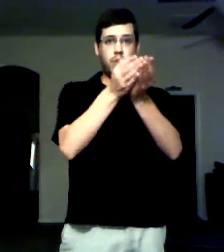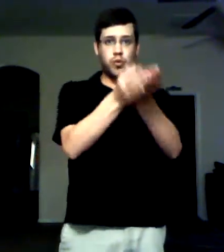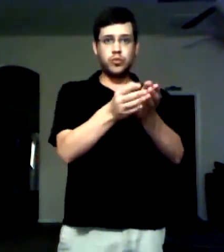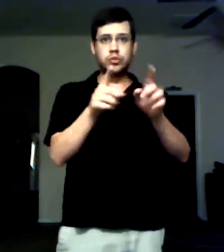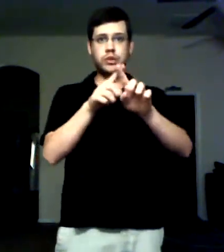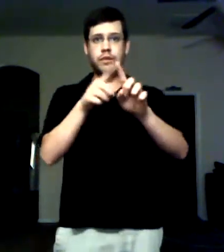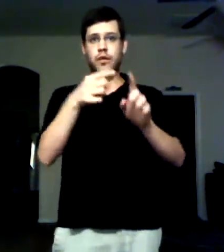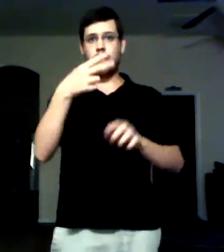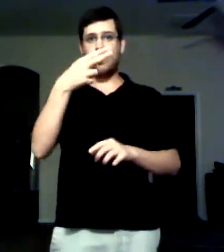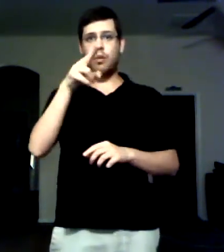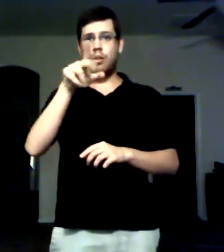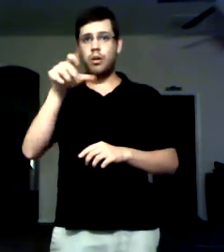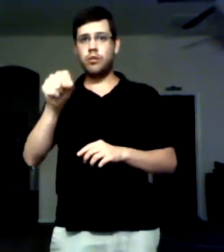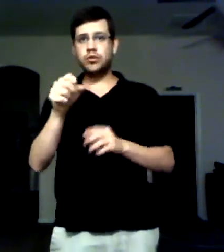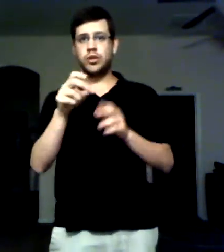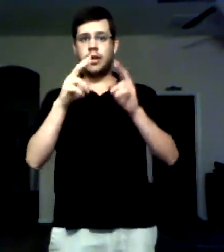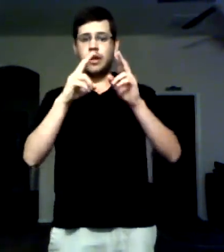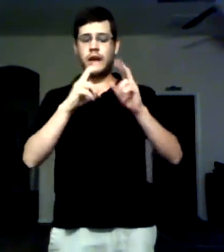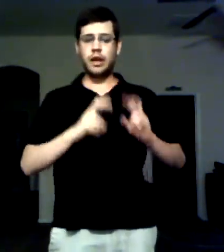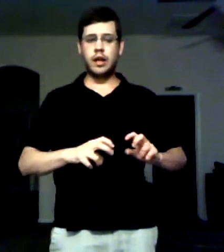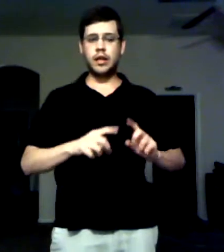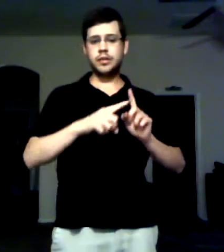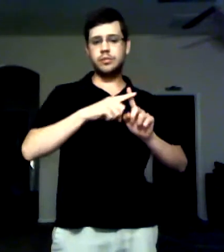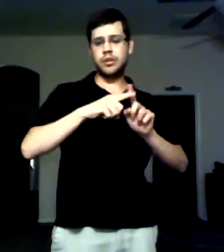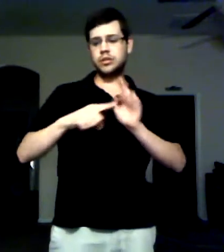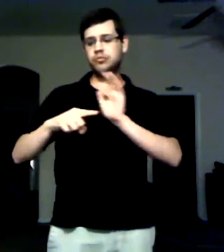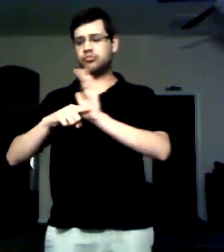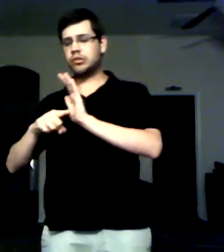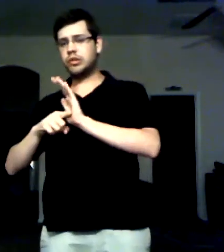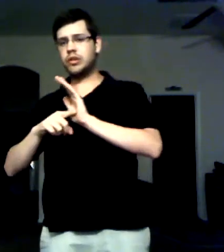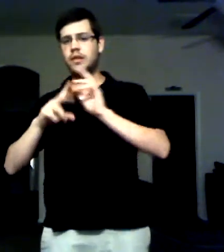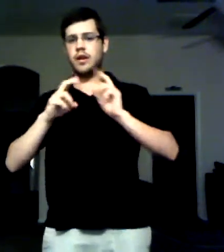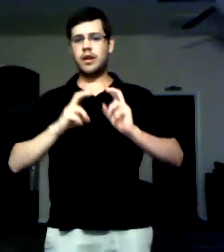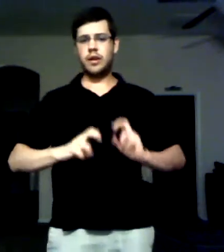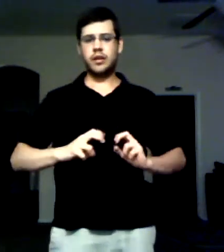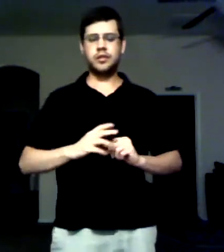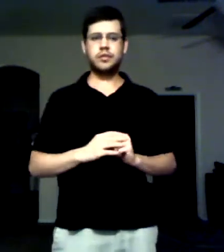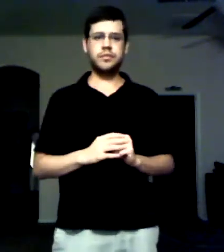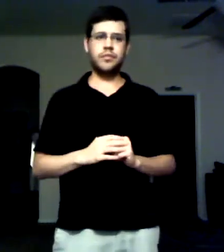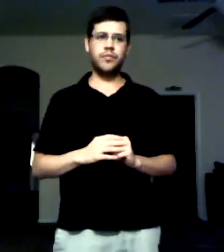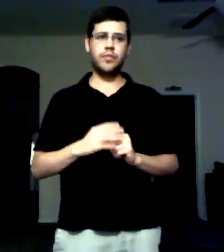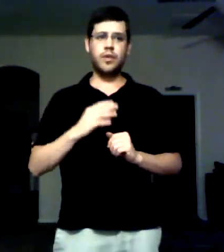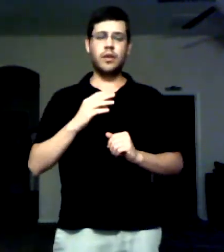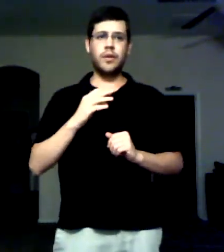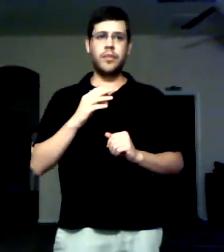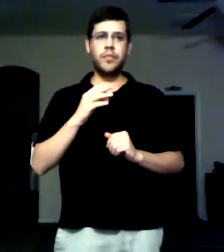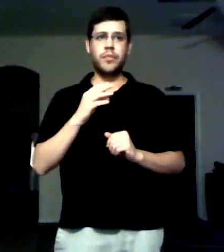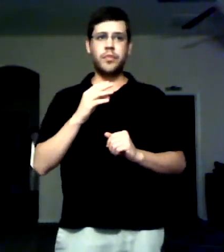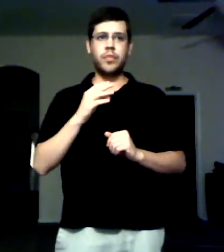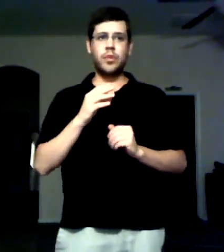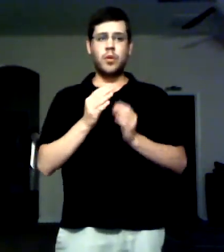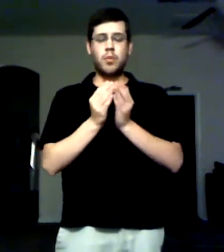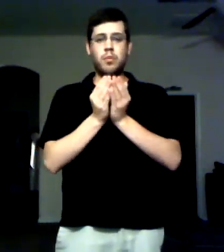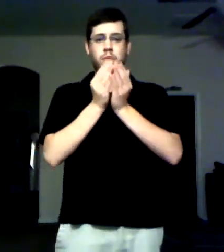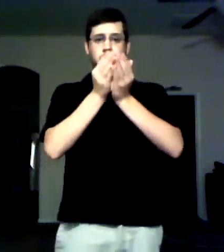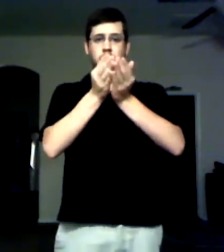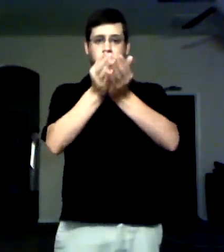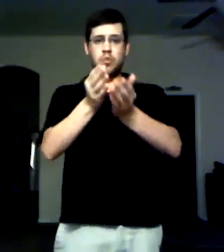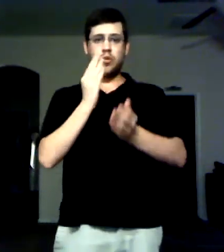And I've had a little bit of experience working with a variety of boats, but first you need to kind of determine whether you're going to be